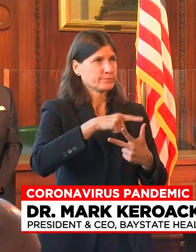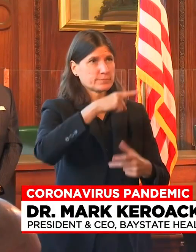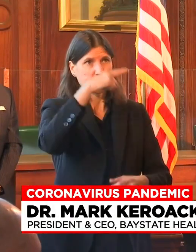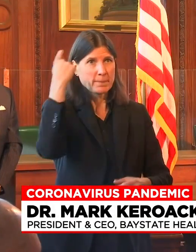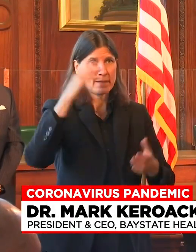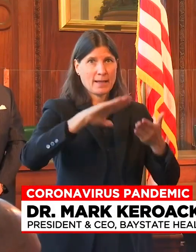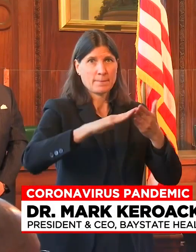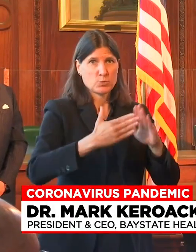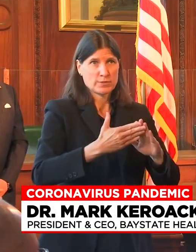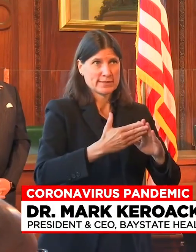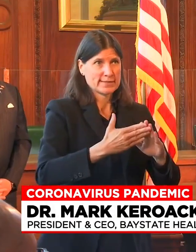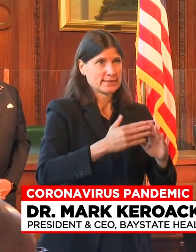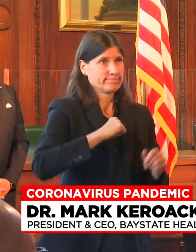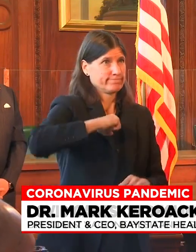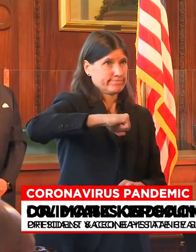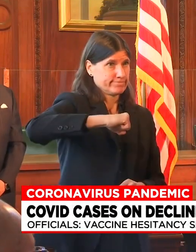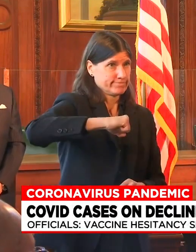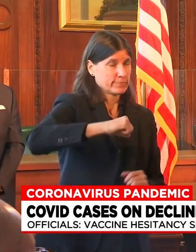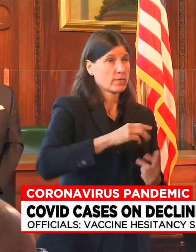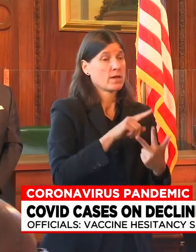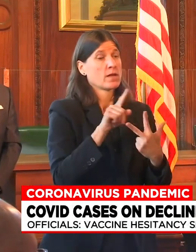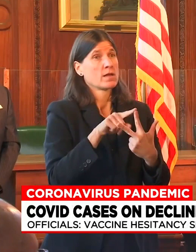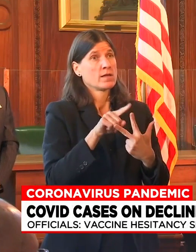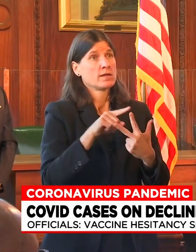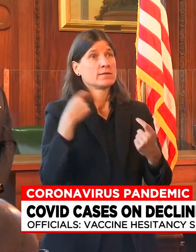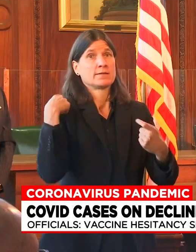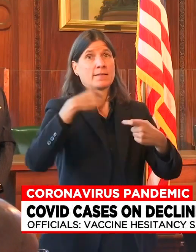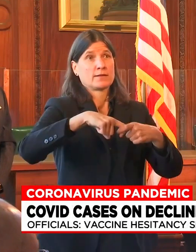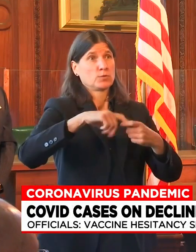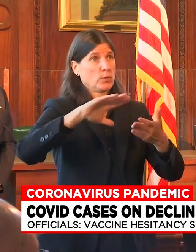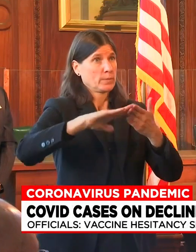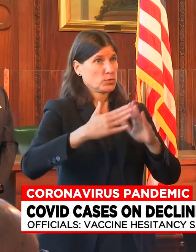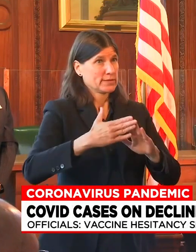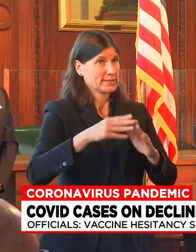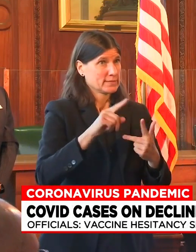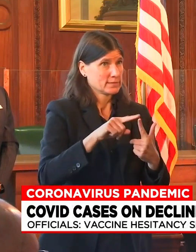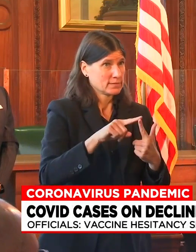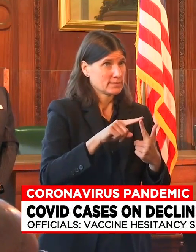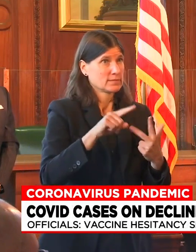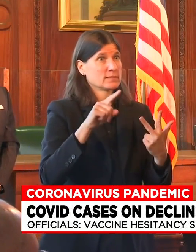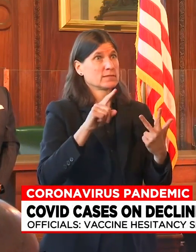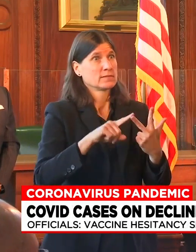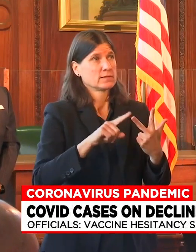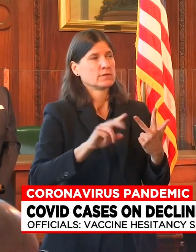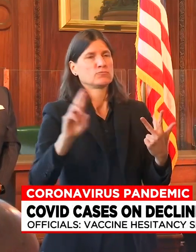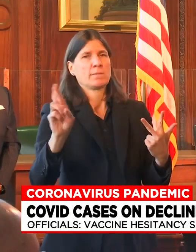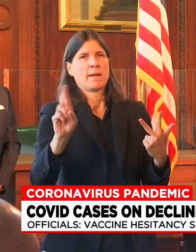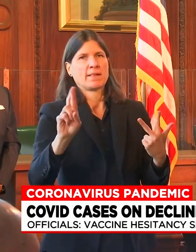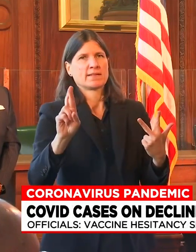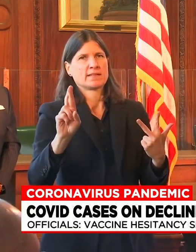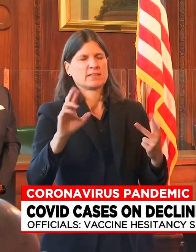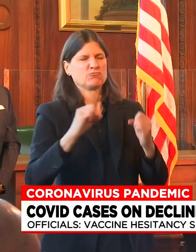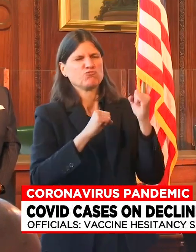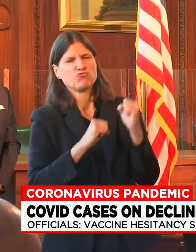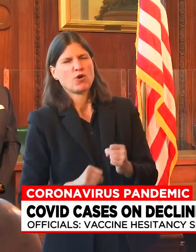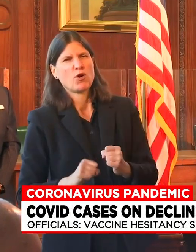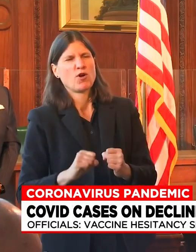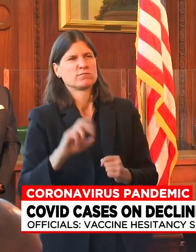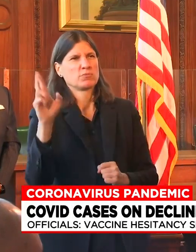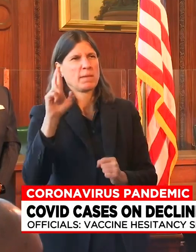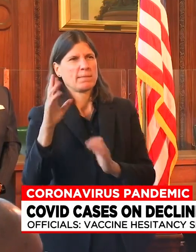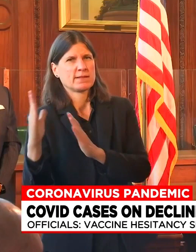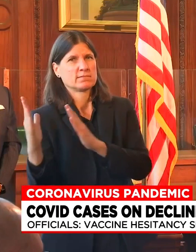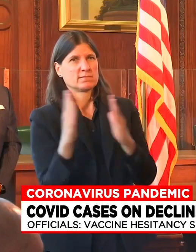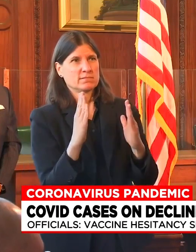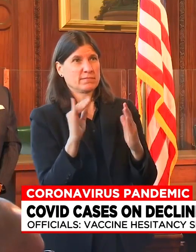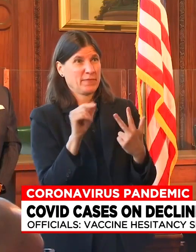as conservative Republicans. So those three groups, if you have counties that have more than their share, you'll see more in the